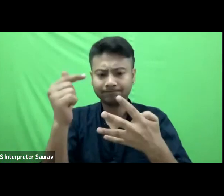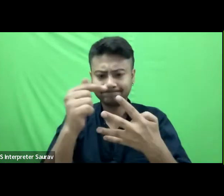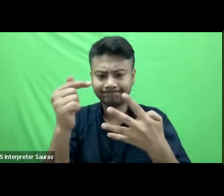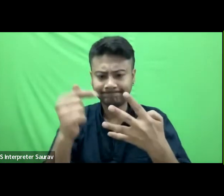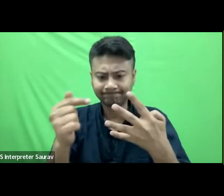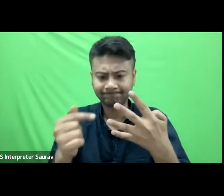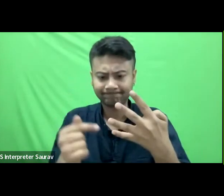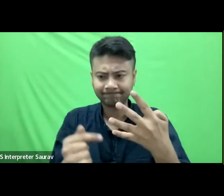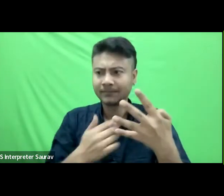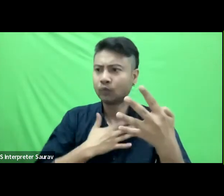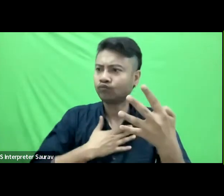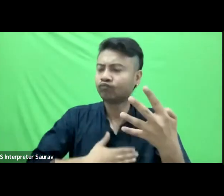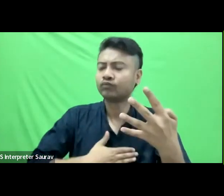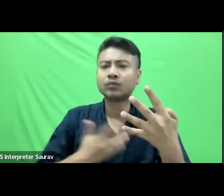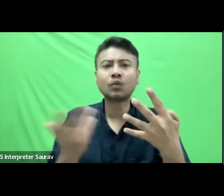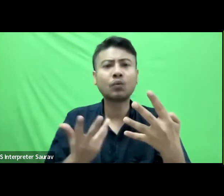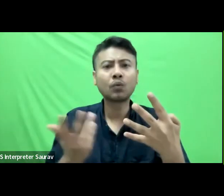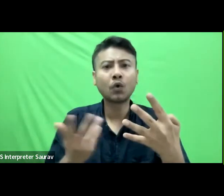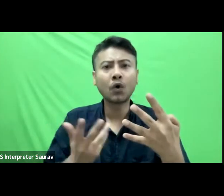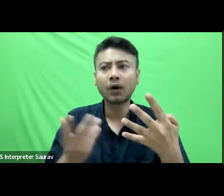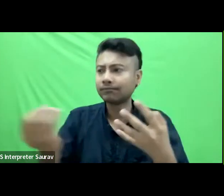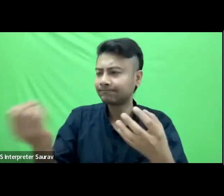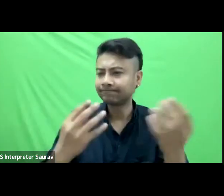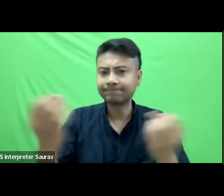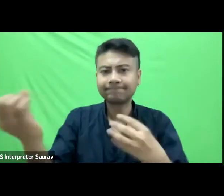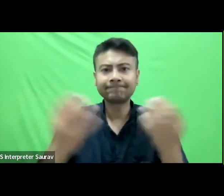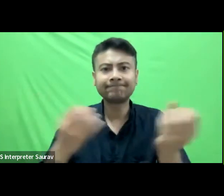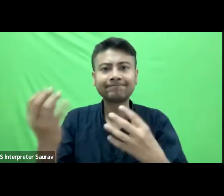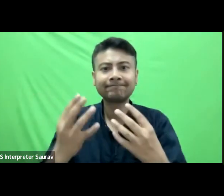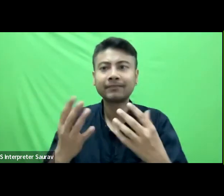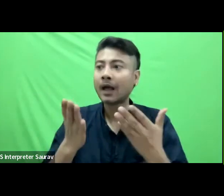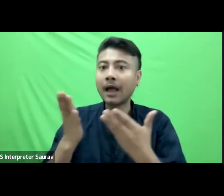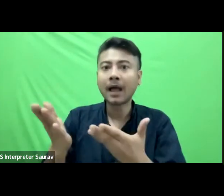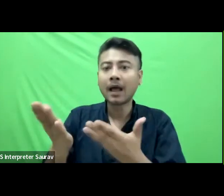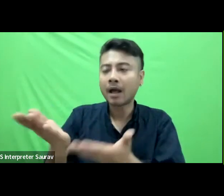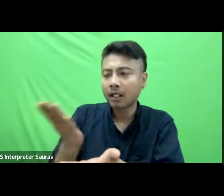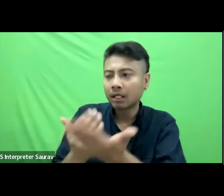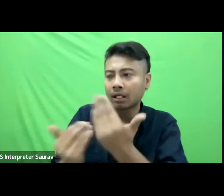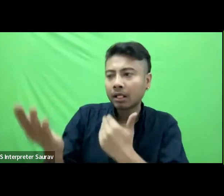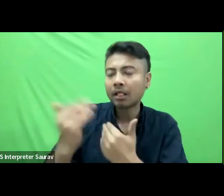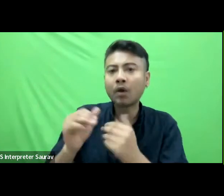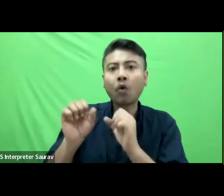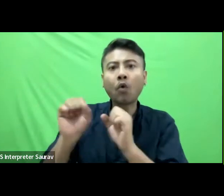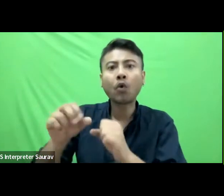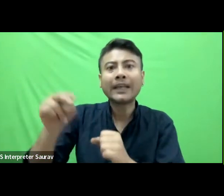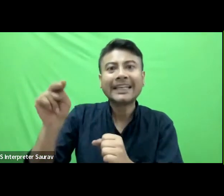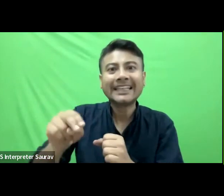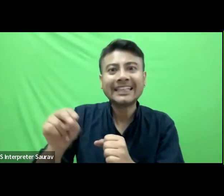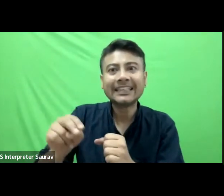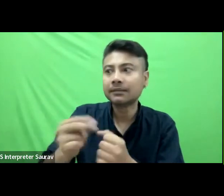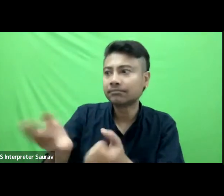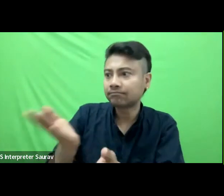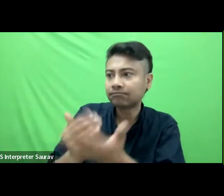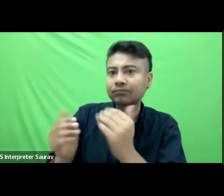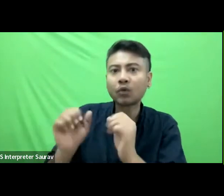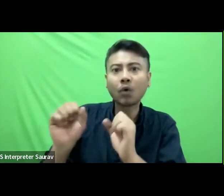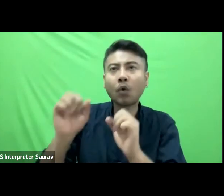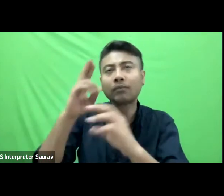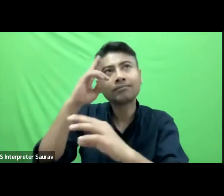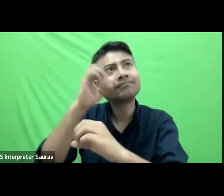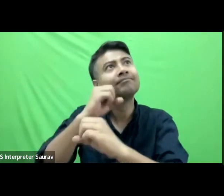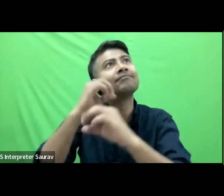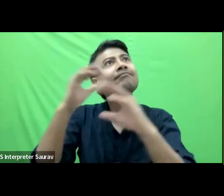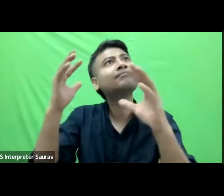process, their capacity to sort of negotiate their needs and advocate for their aspirations became